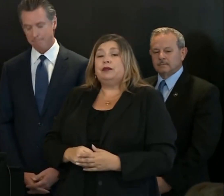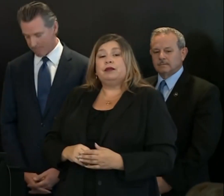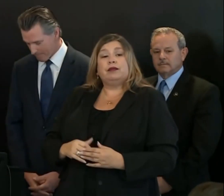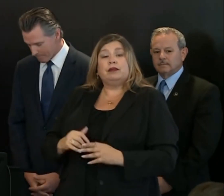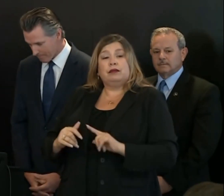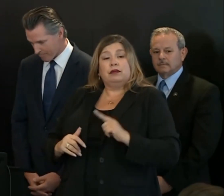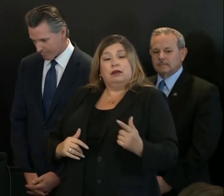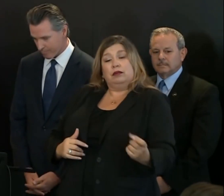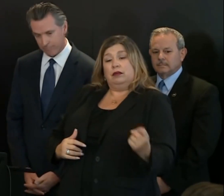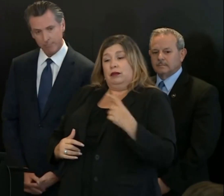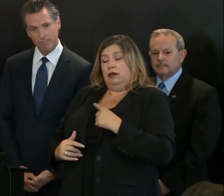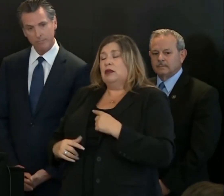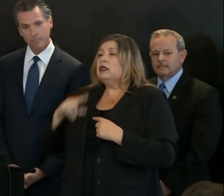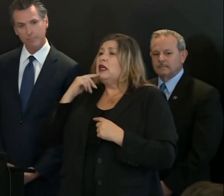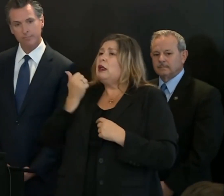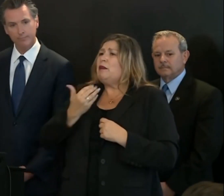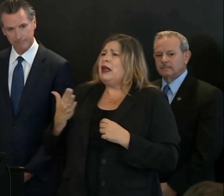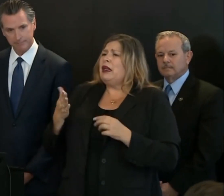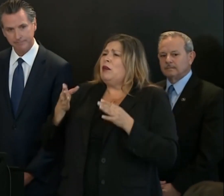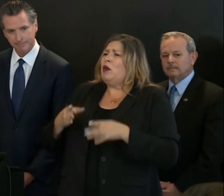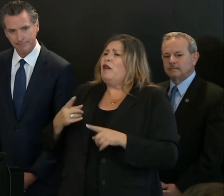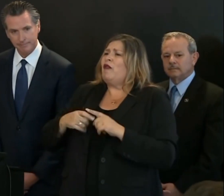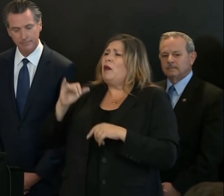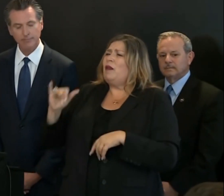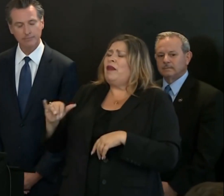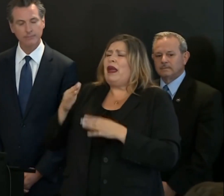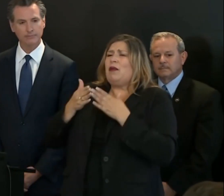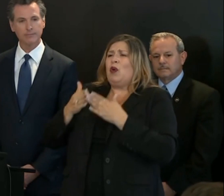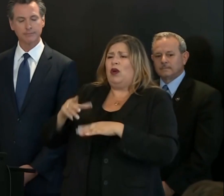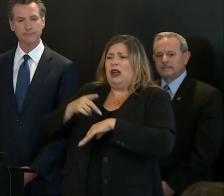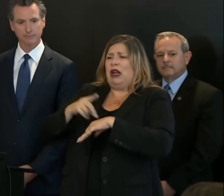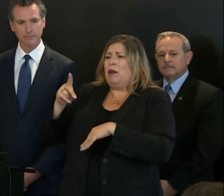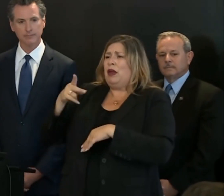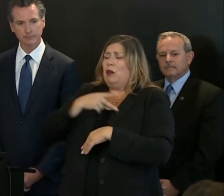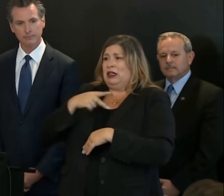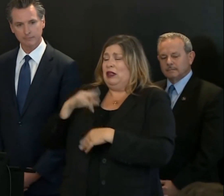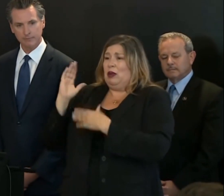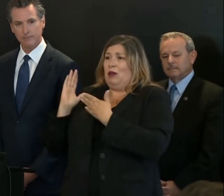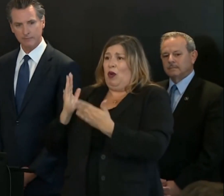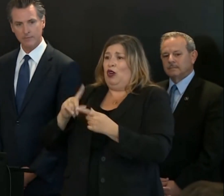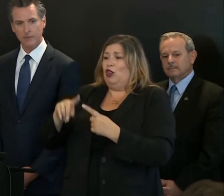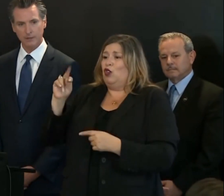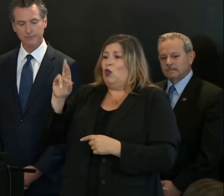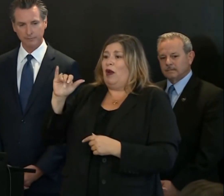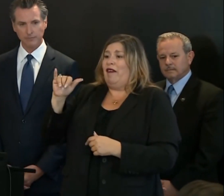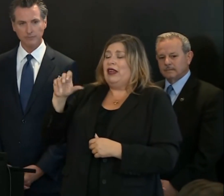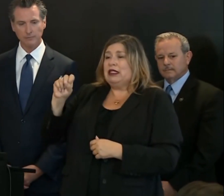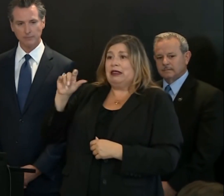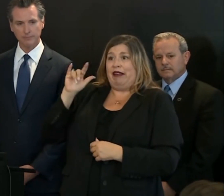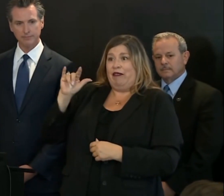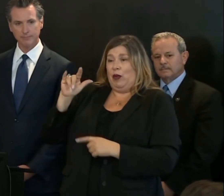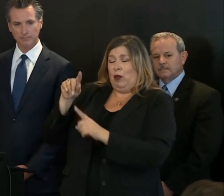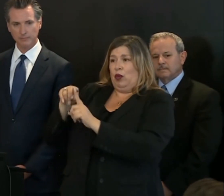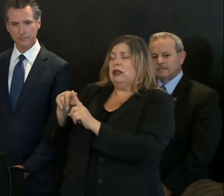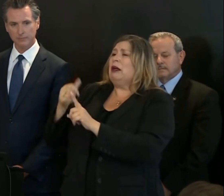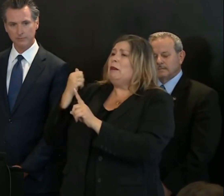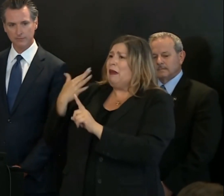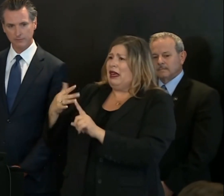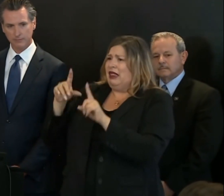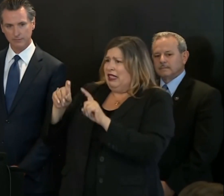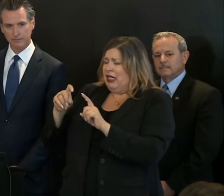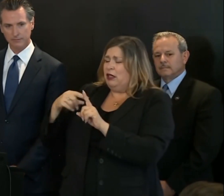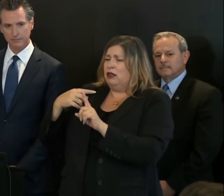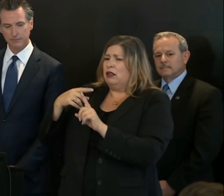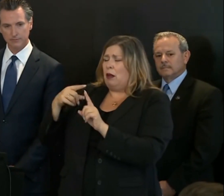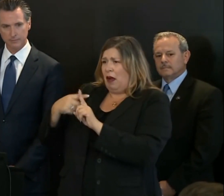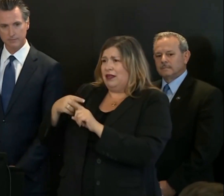there were many of the passengers from the Diamond Princess were brought to Travis Air Force Base in Solano County. Many have tested positive. That's